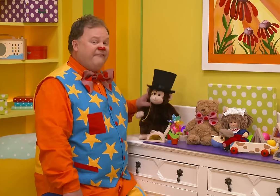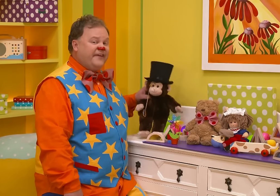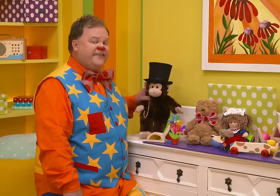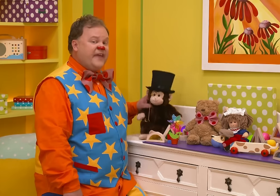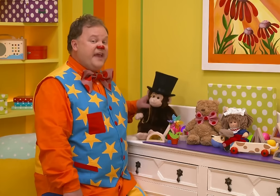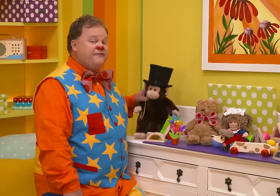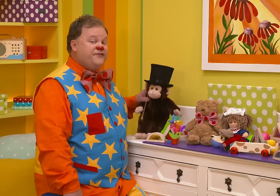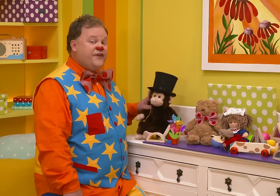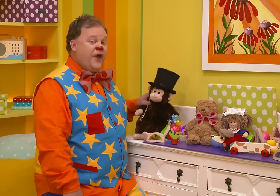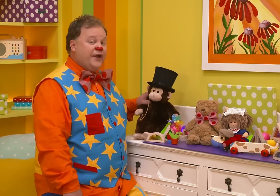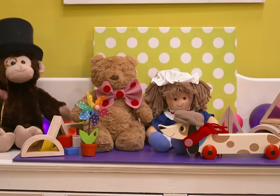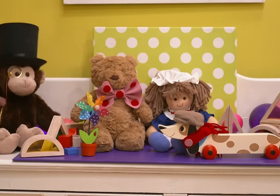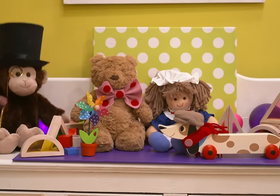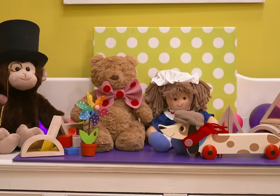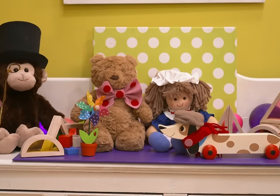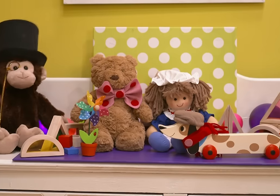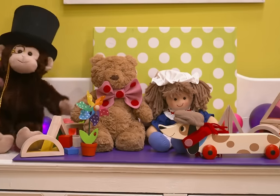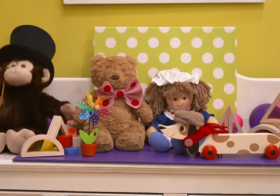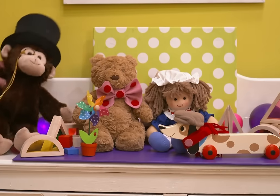a safe journey, won't you?